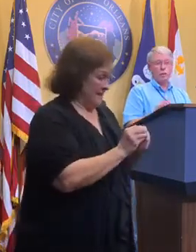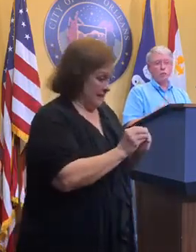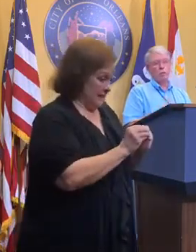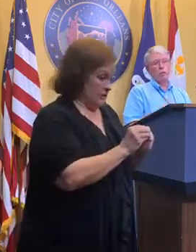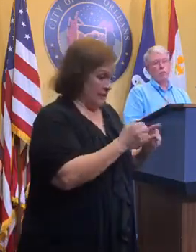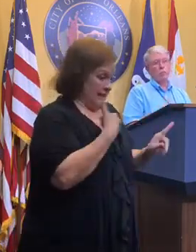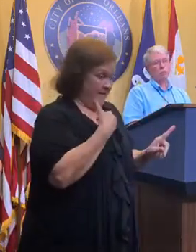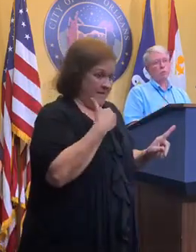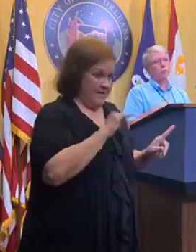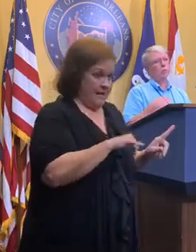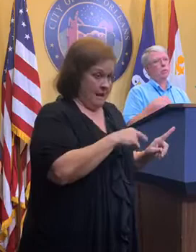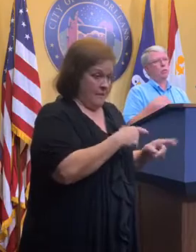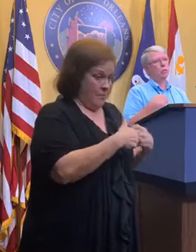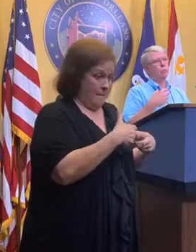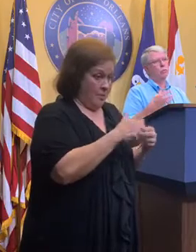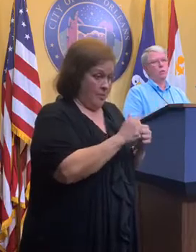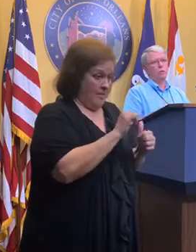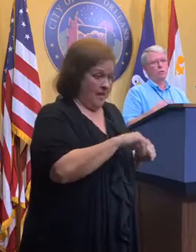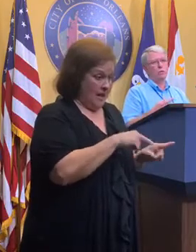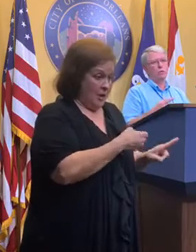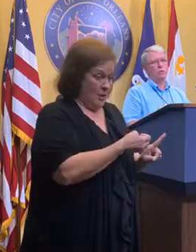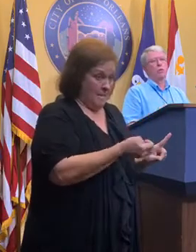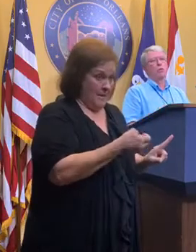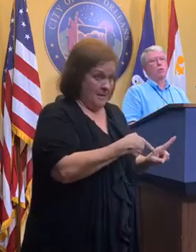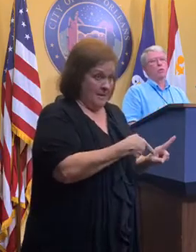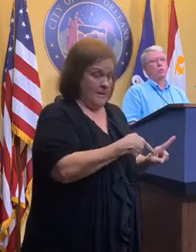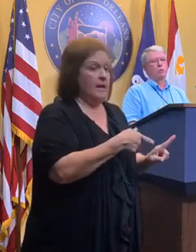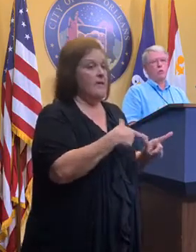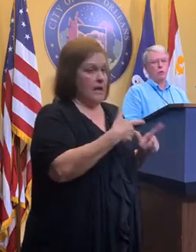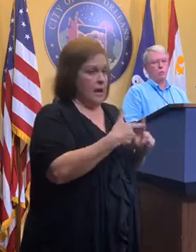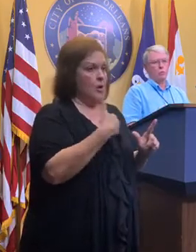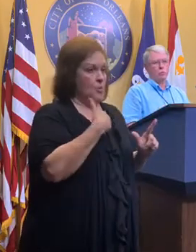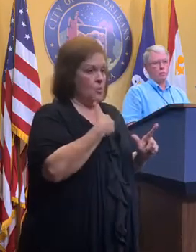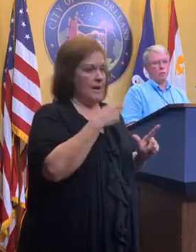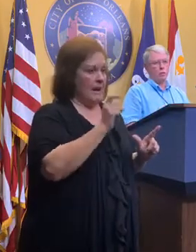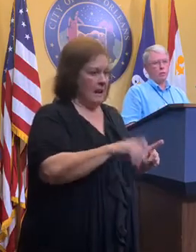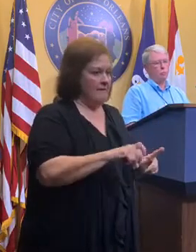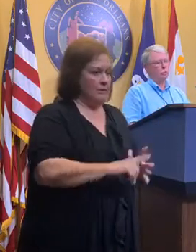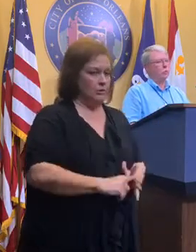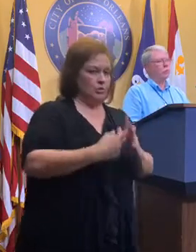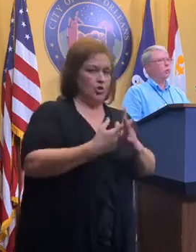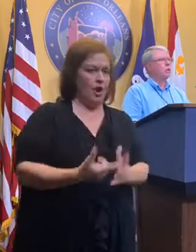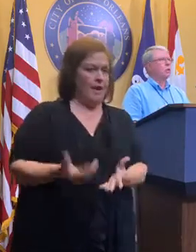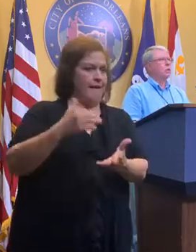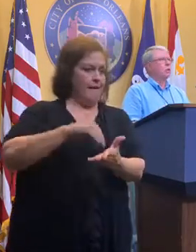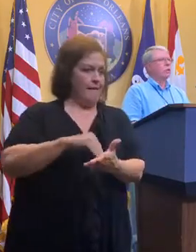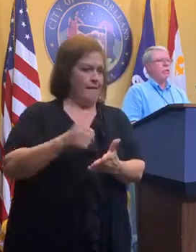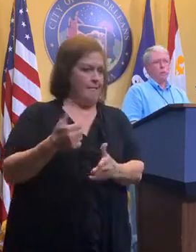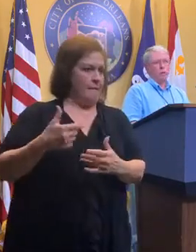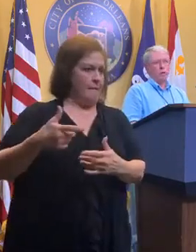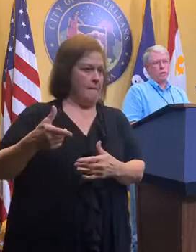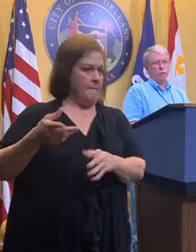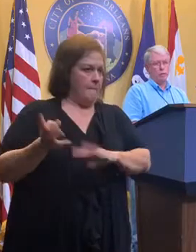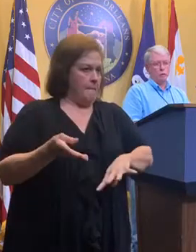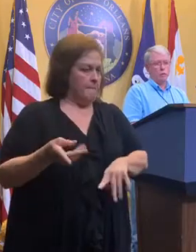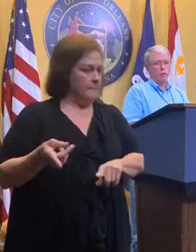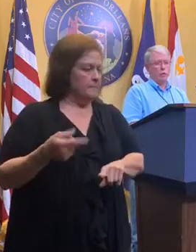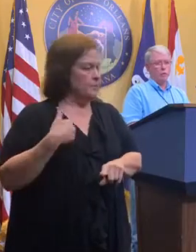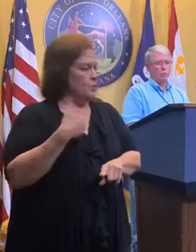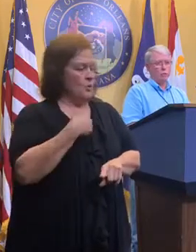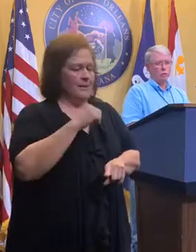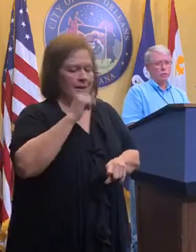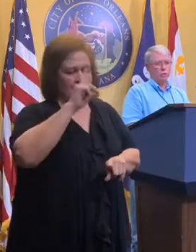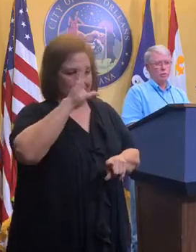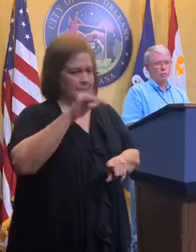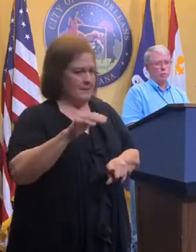we had that problem with that piece of equipment, then we would then begin to restart pumps at that time. So again, we're not